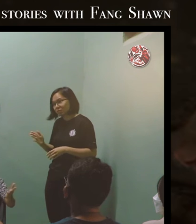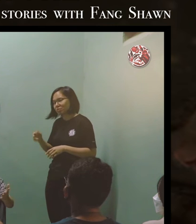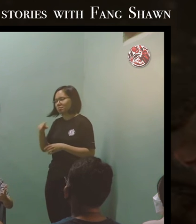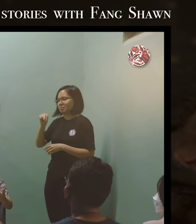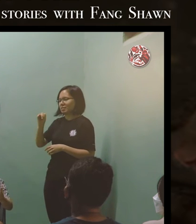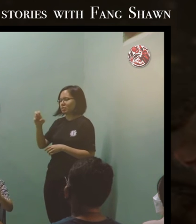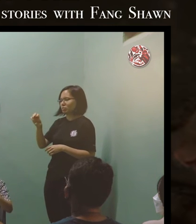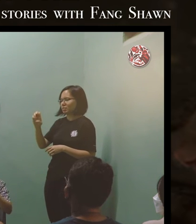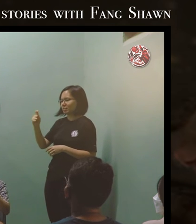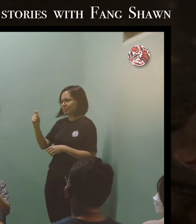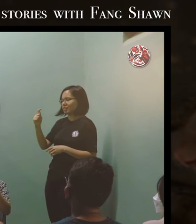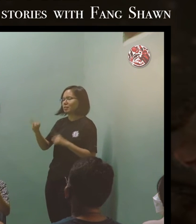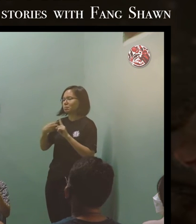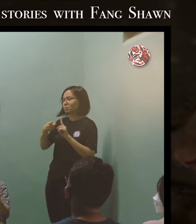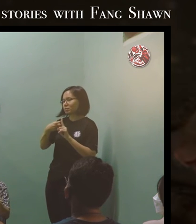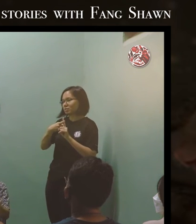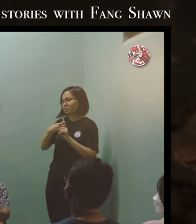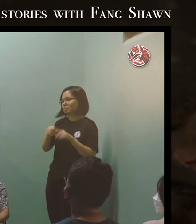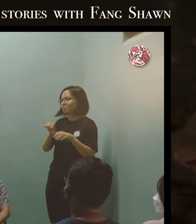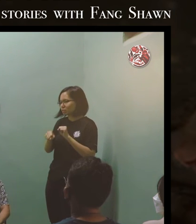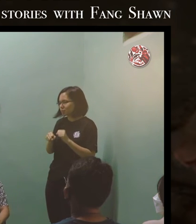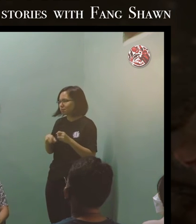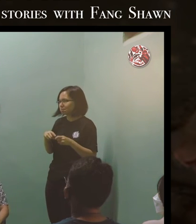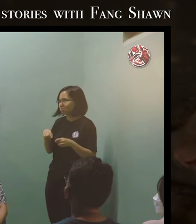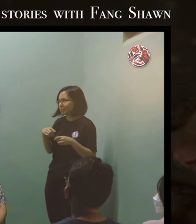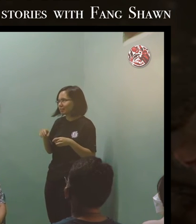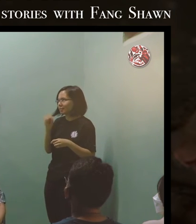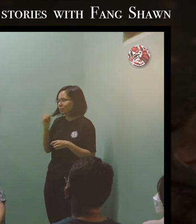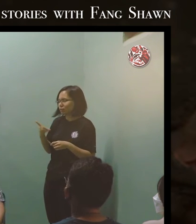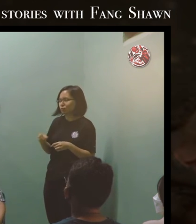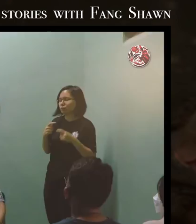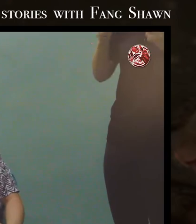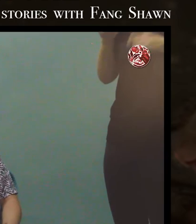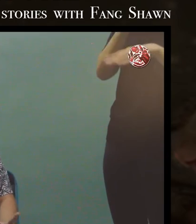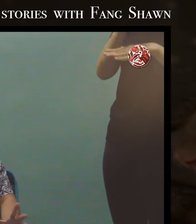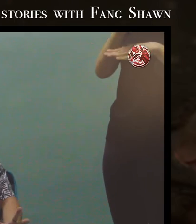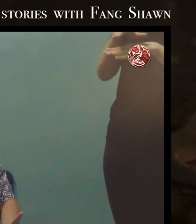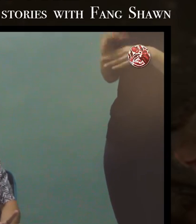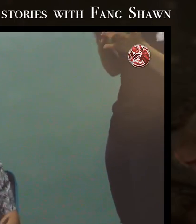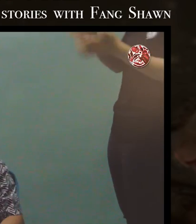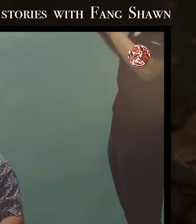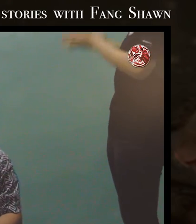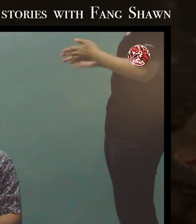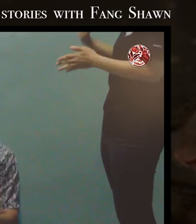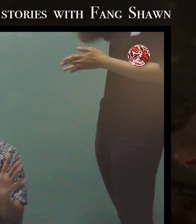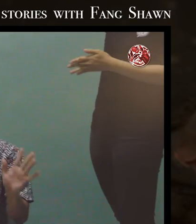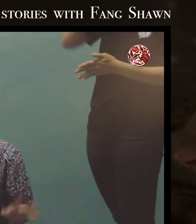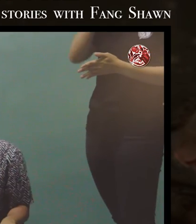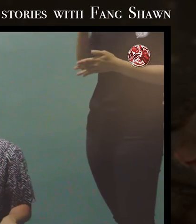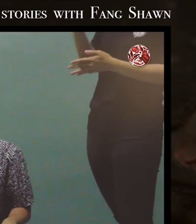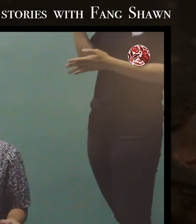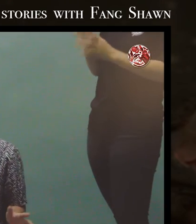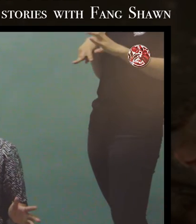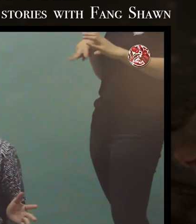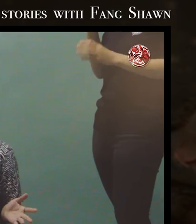of you, right, the people using social media, right? We need to also try to maybe follow the ethical content creators. Say very